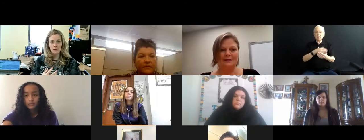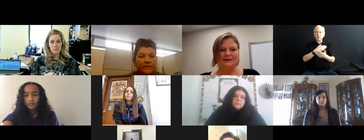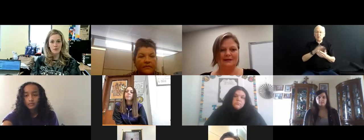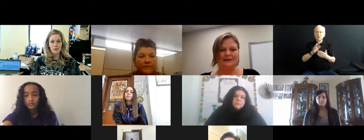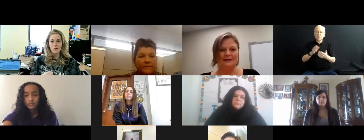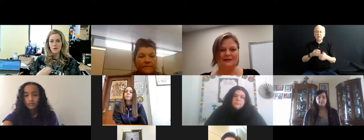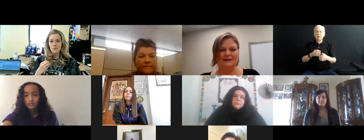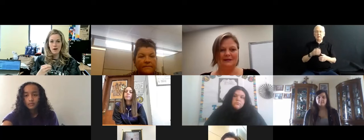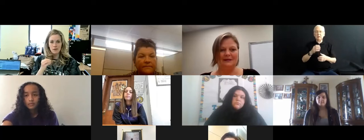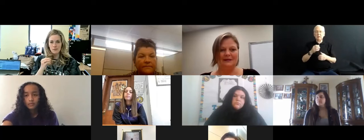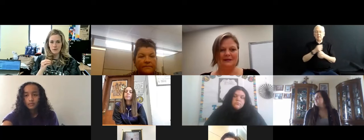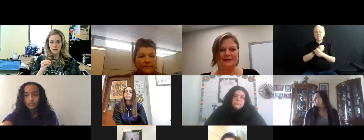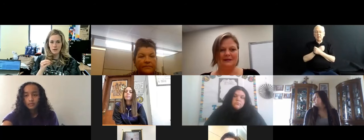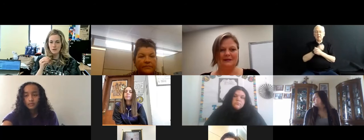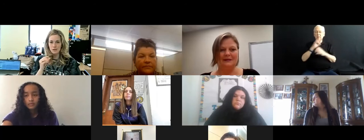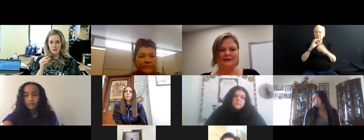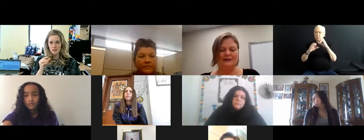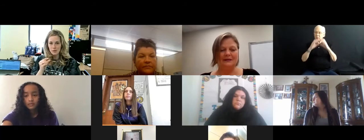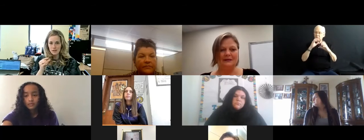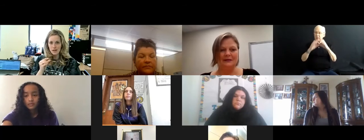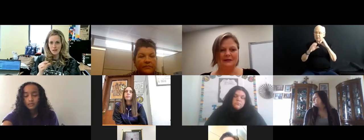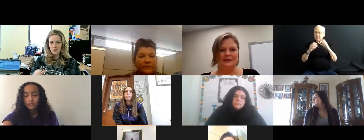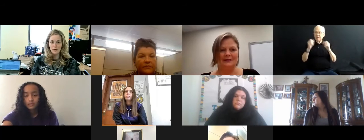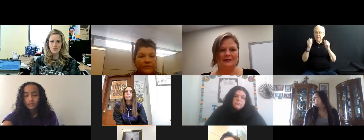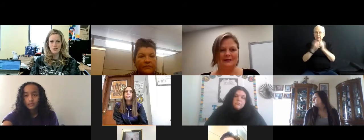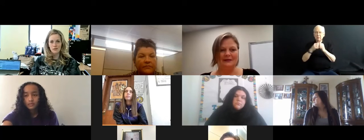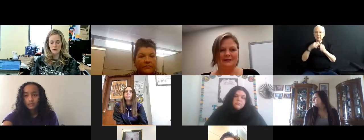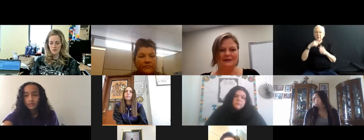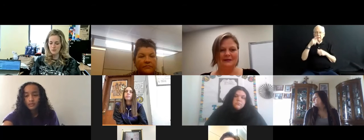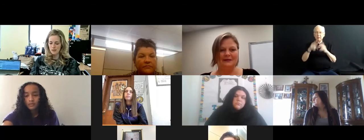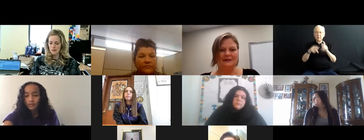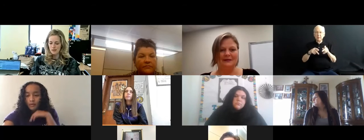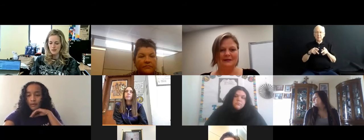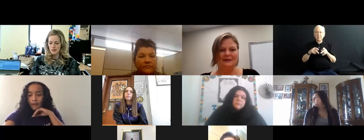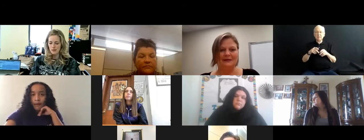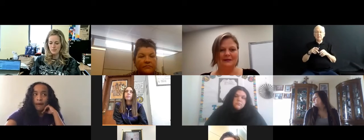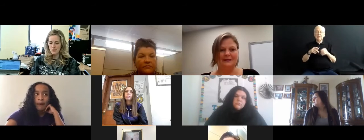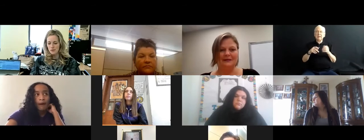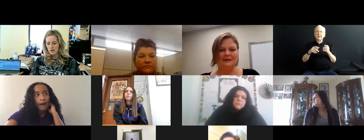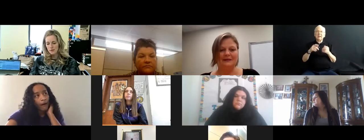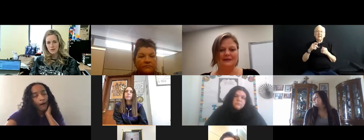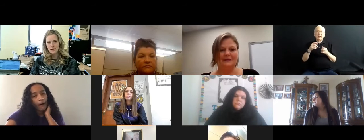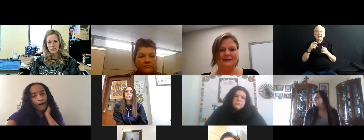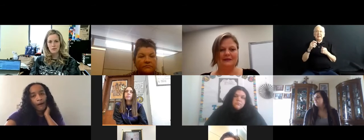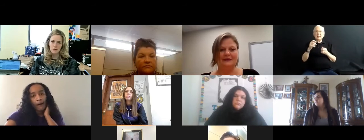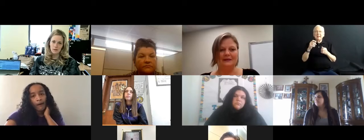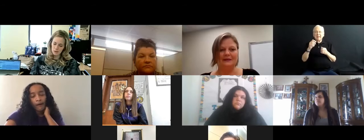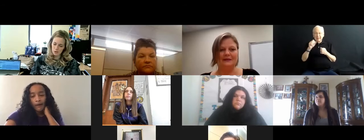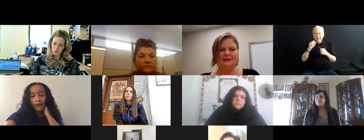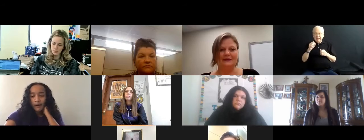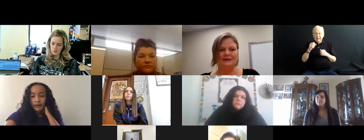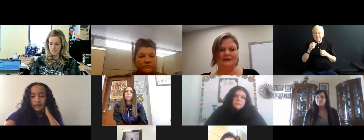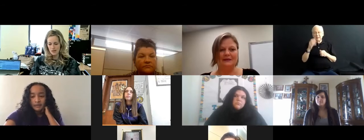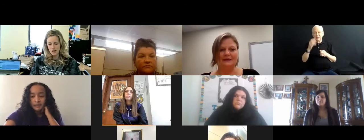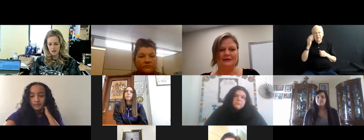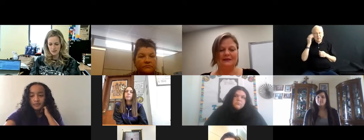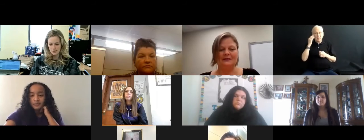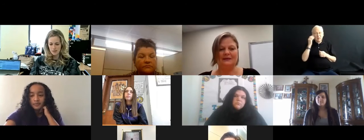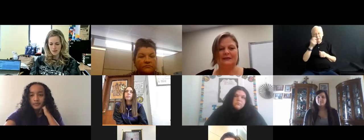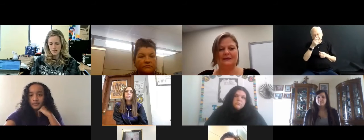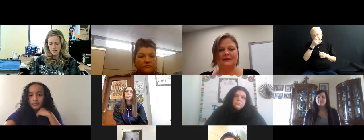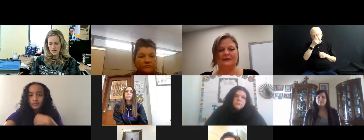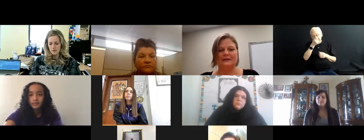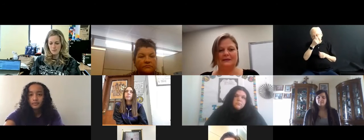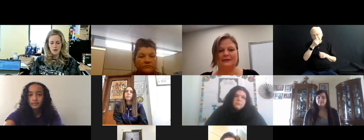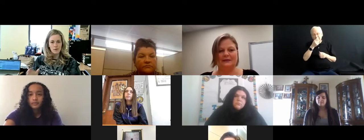hearing people. No matter if you only know just a little bit of sign language, they love to communicate with you and teach you some